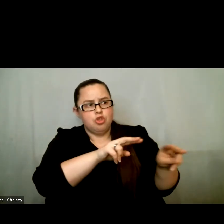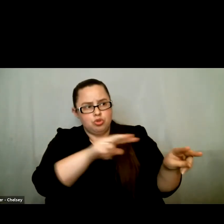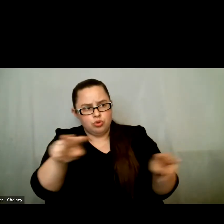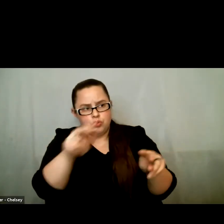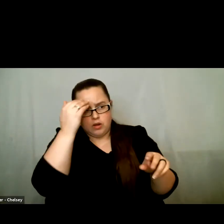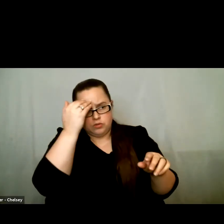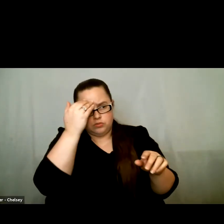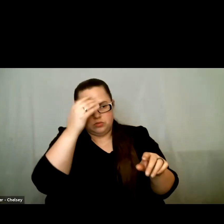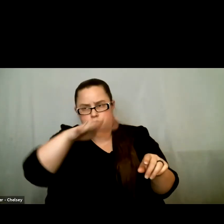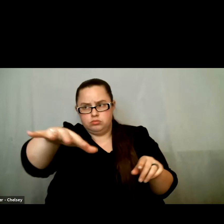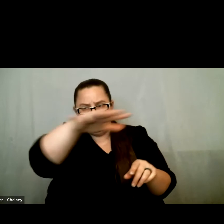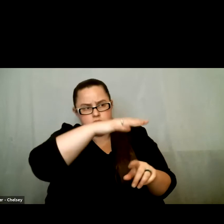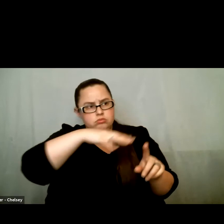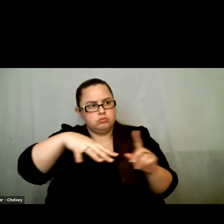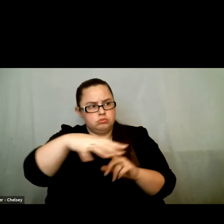surroundings.